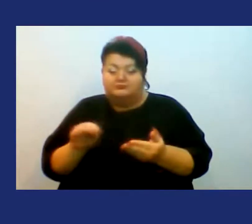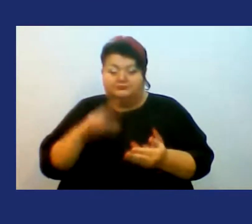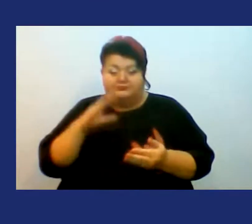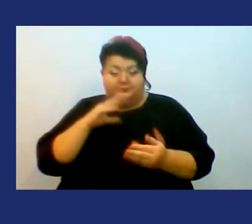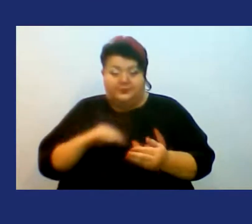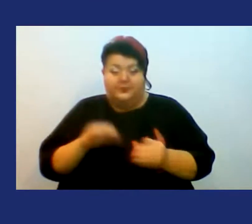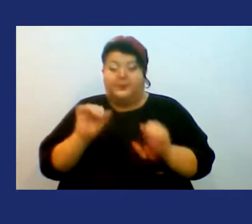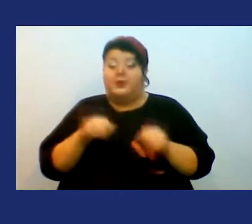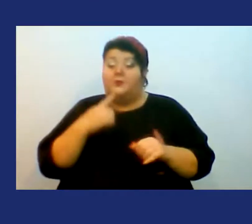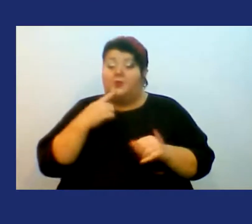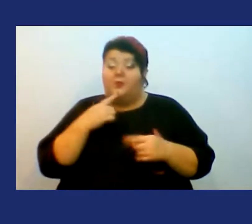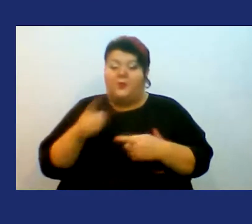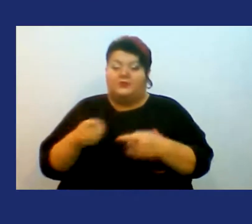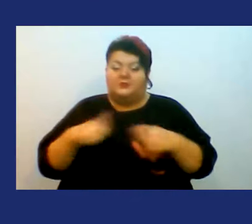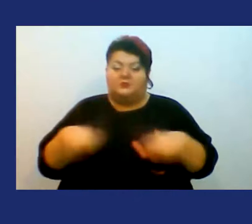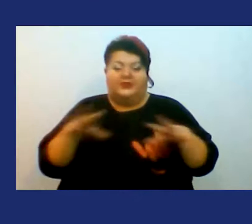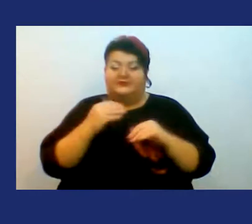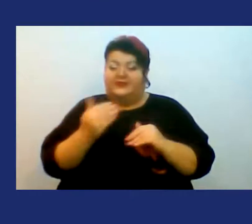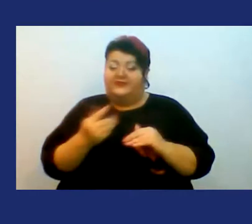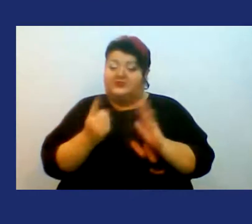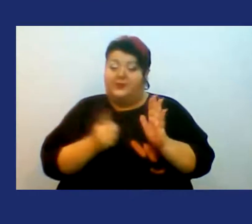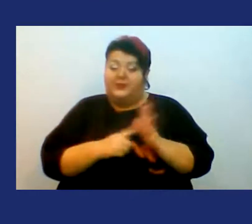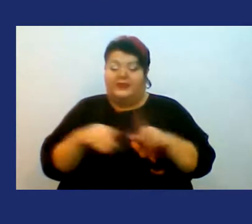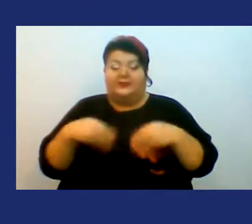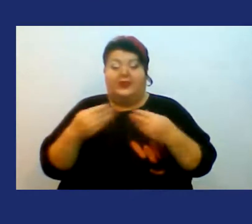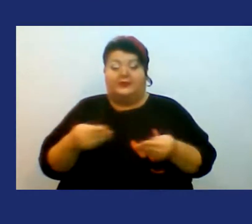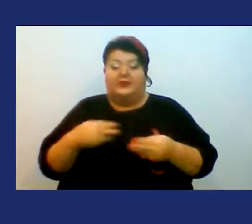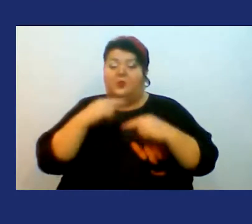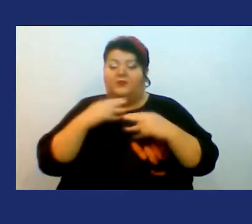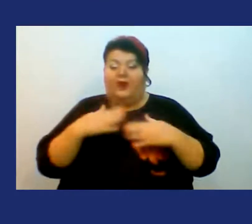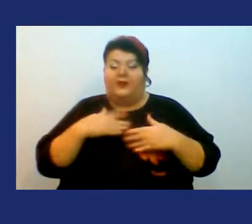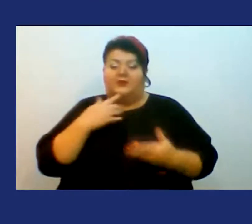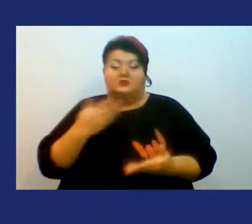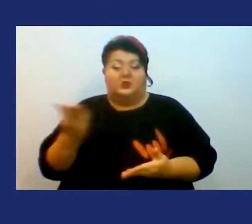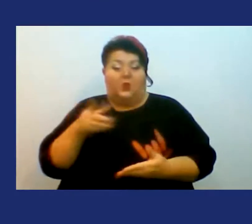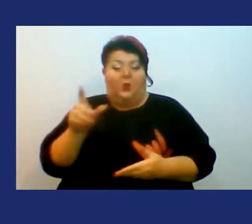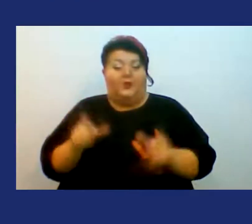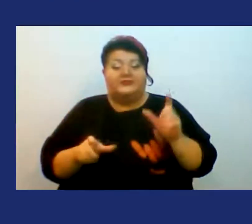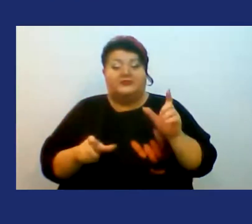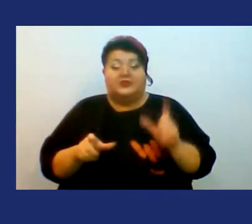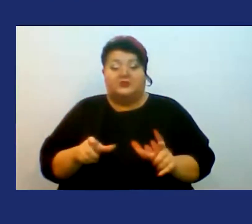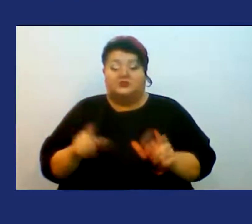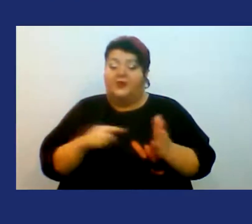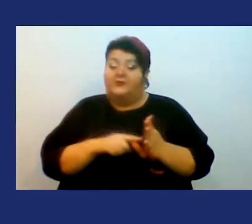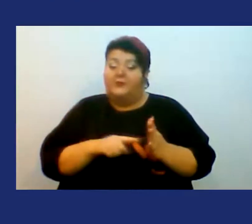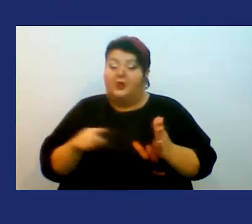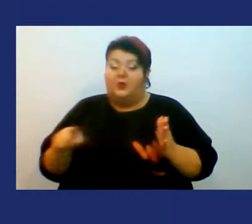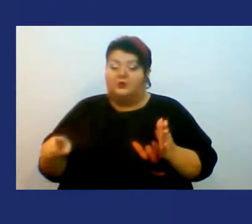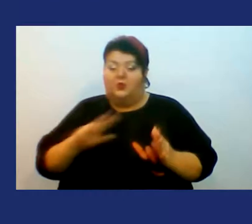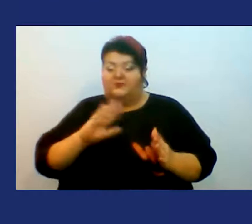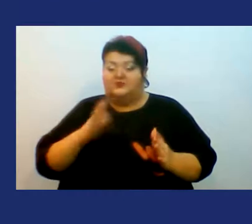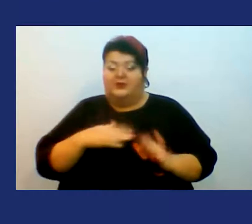webinar. To begin our webinar, I'm very pleased to introduce Dr. Beata Martin-Rozumilowicz, our